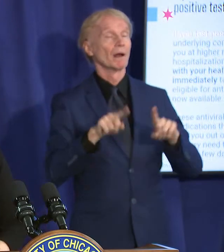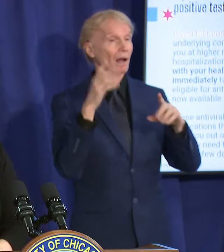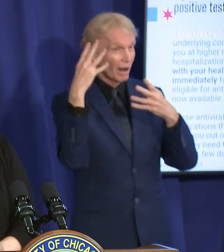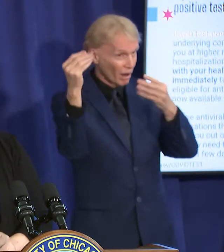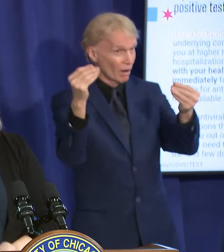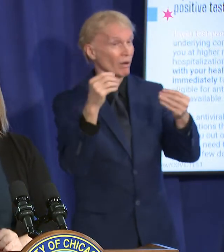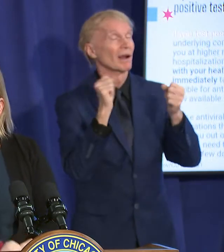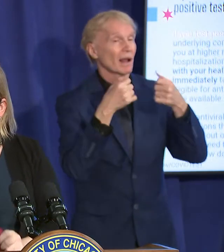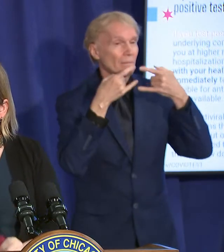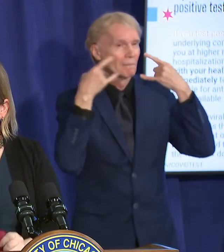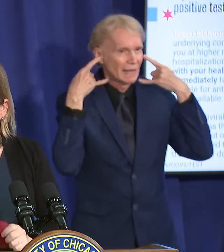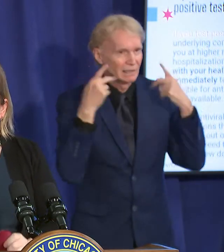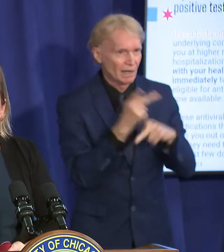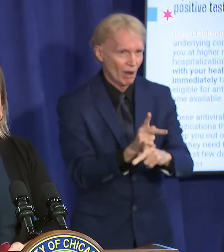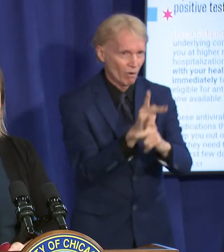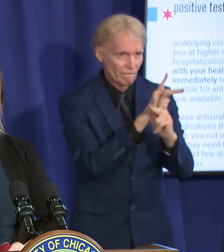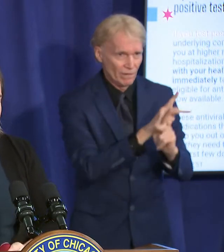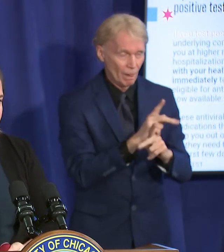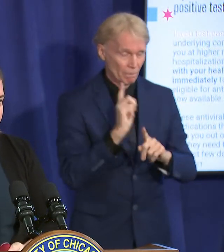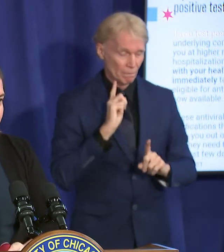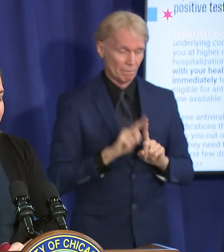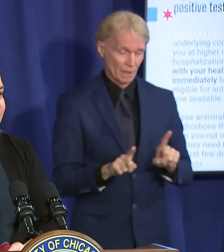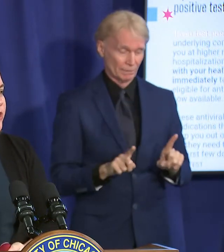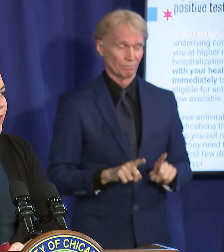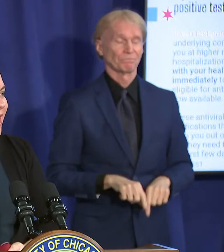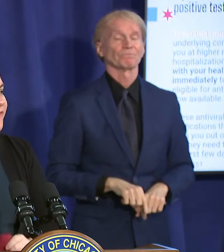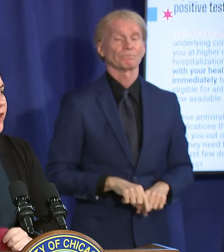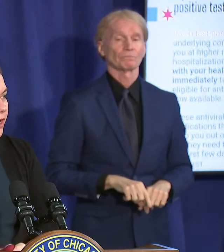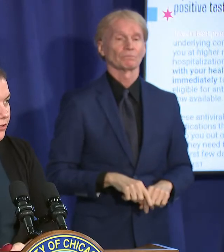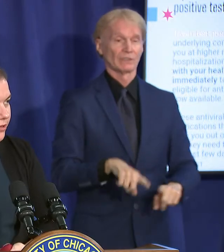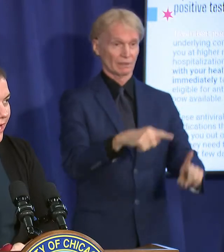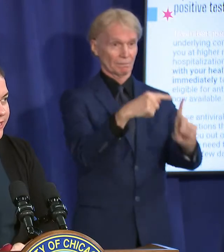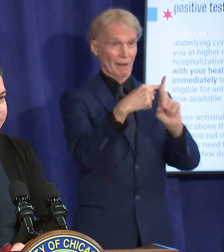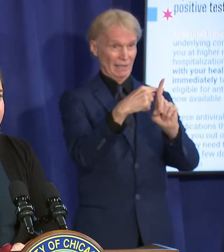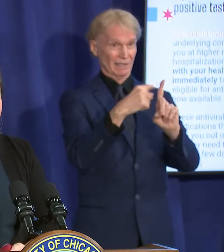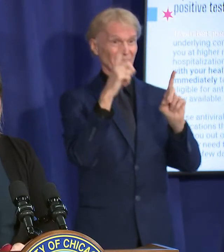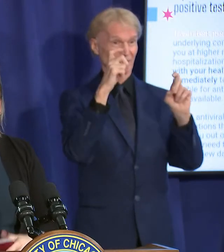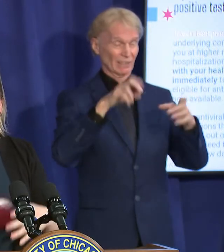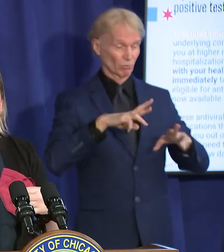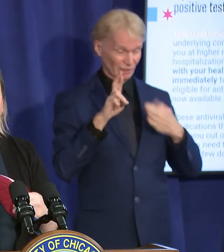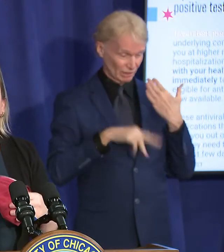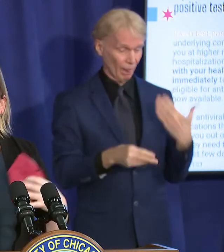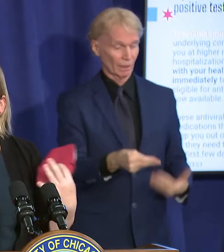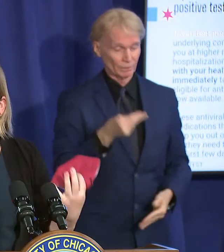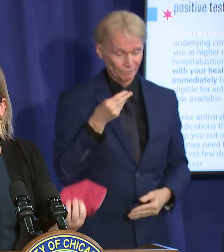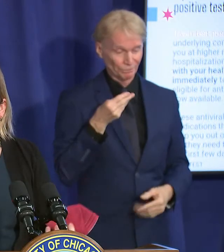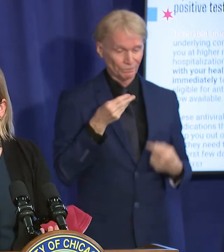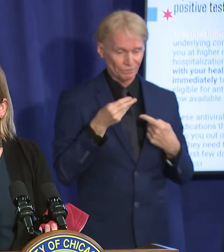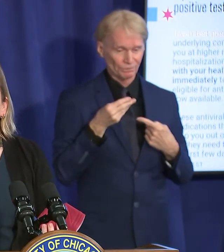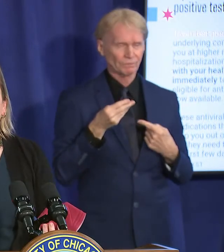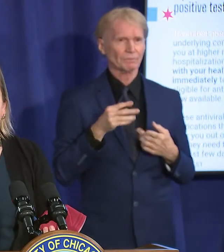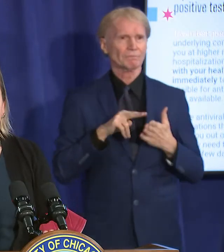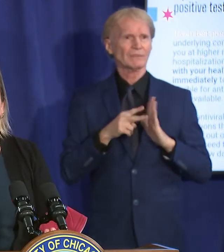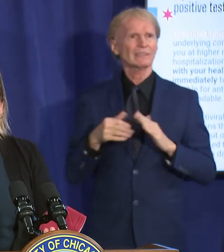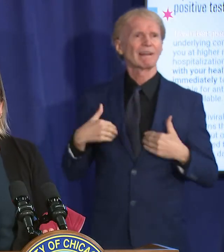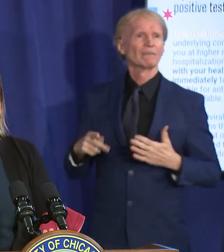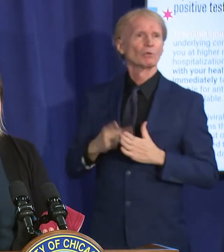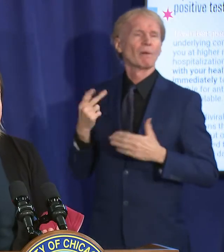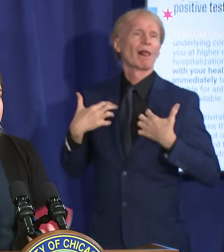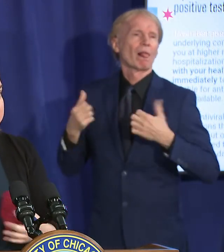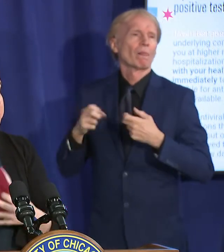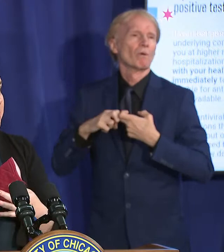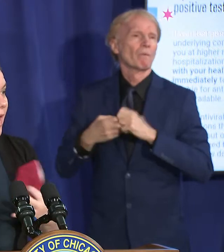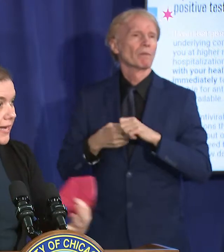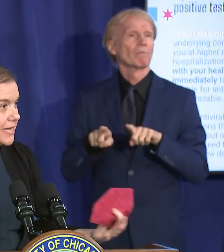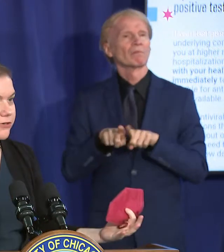also, if you test positive and you have an underlying condition that puts you at a higher risk for being